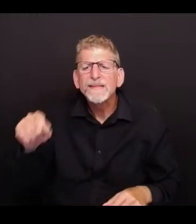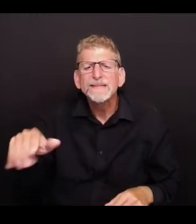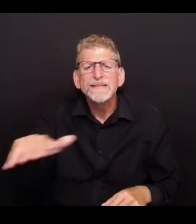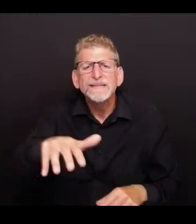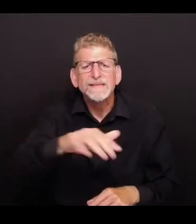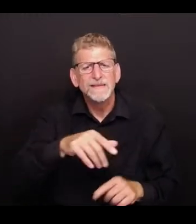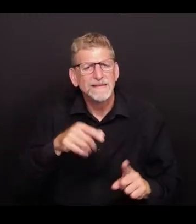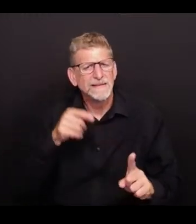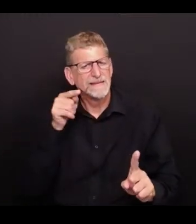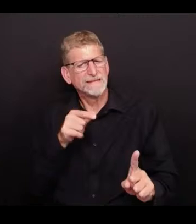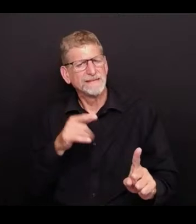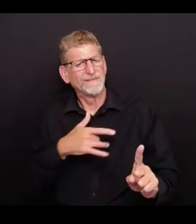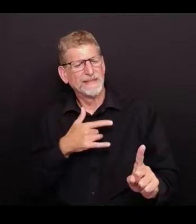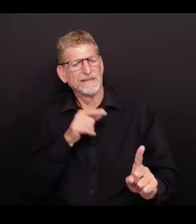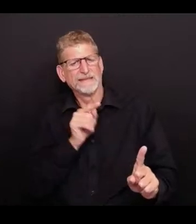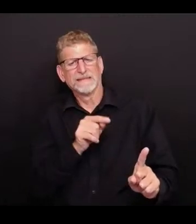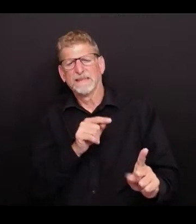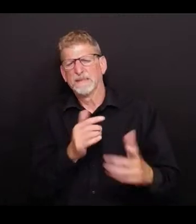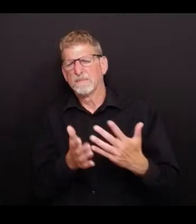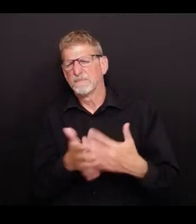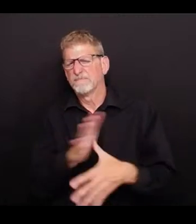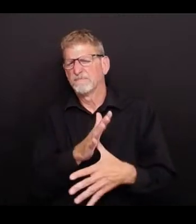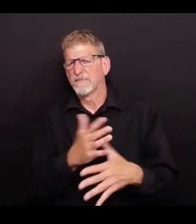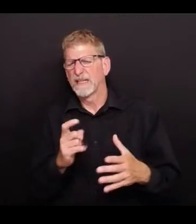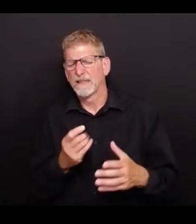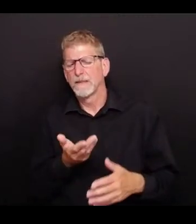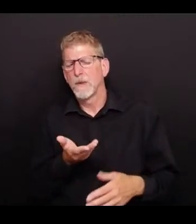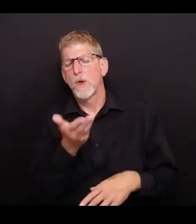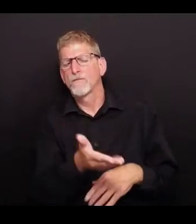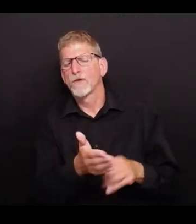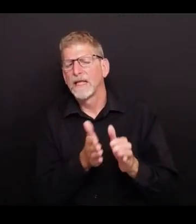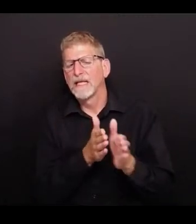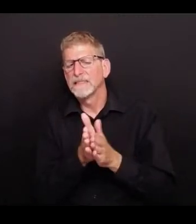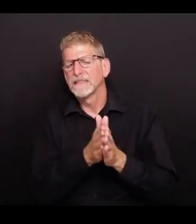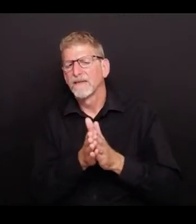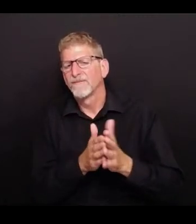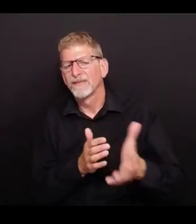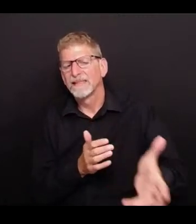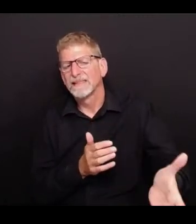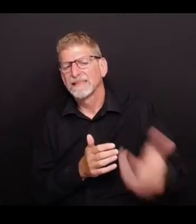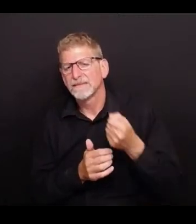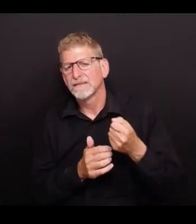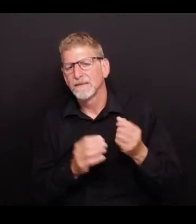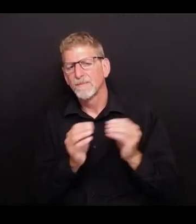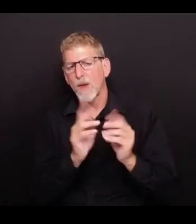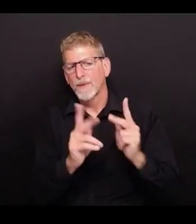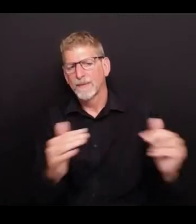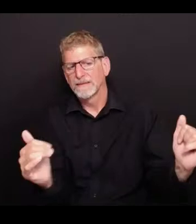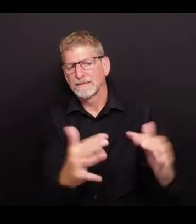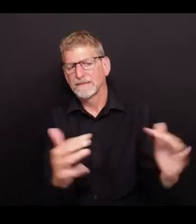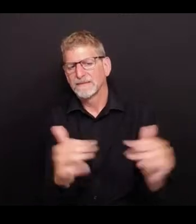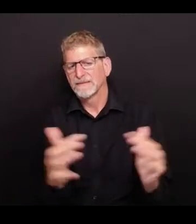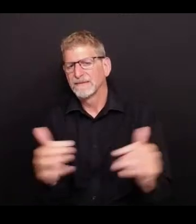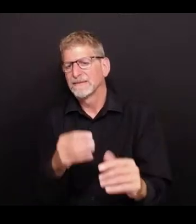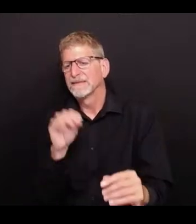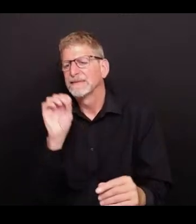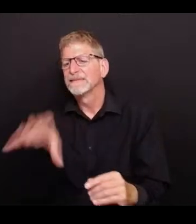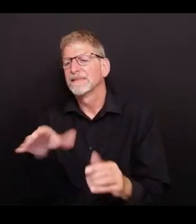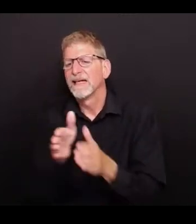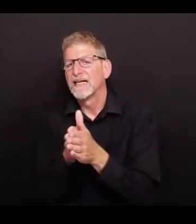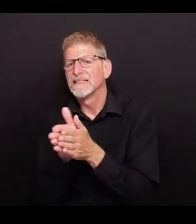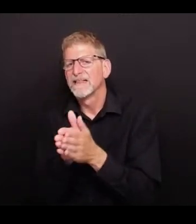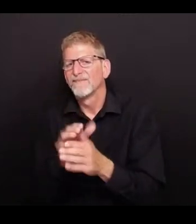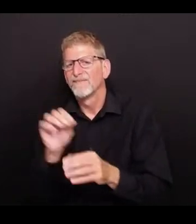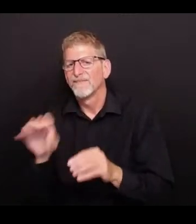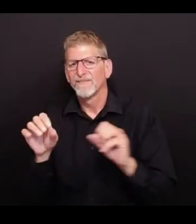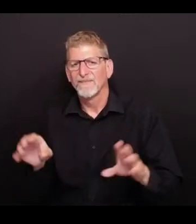why I think considering incentives is an important thing too, to kind of nudge people in the right direction. In terms of